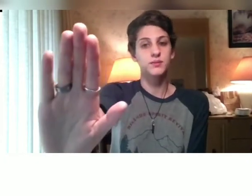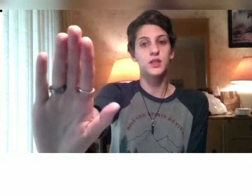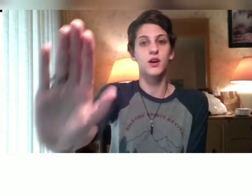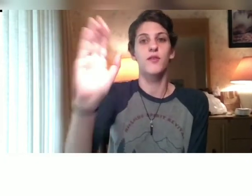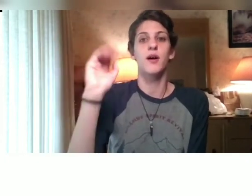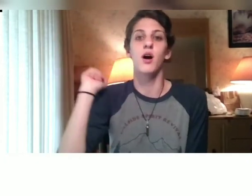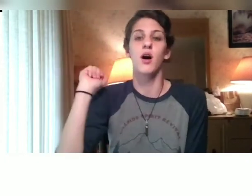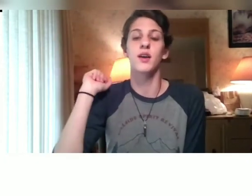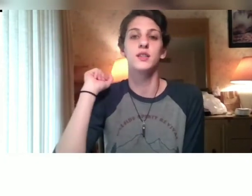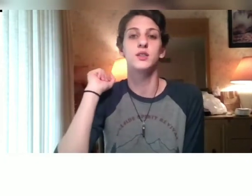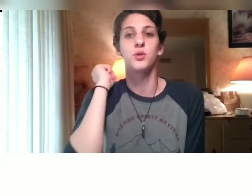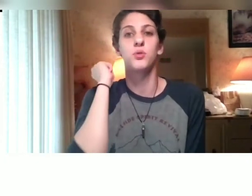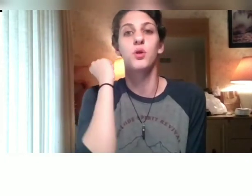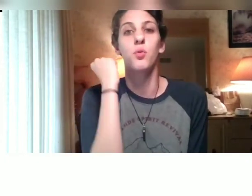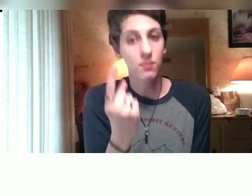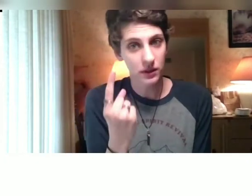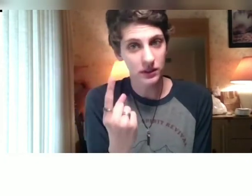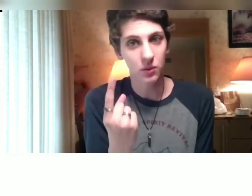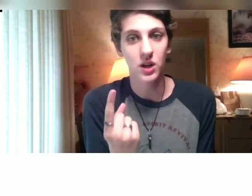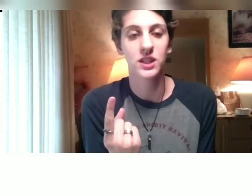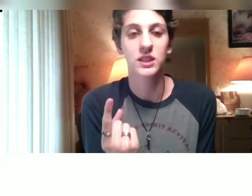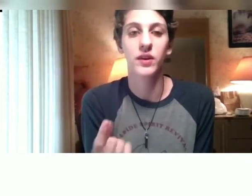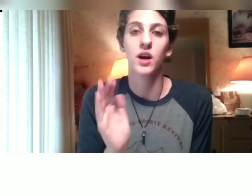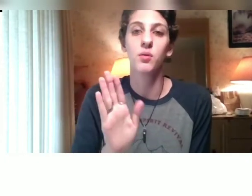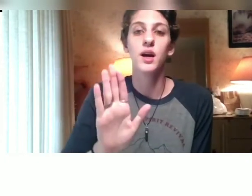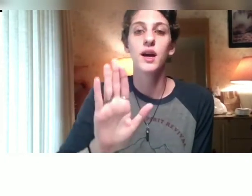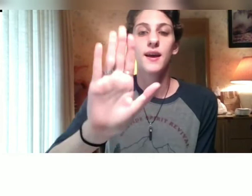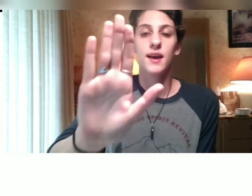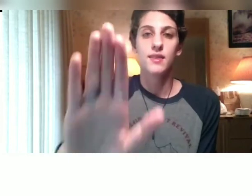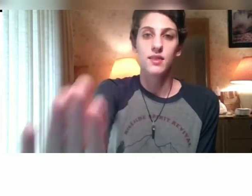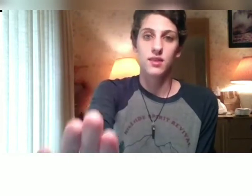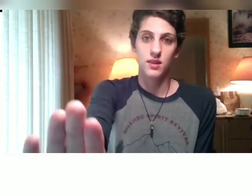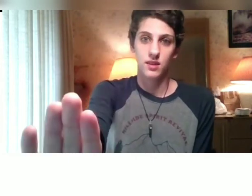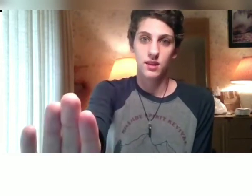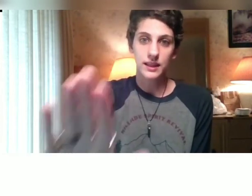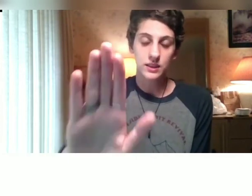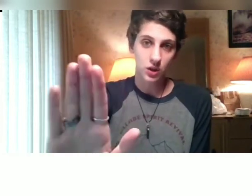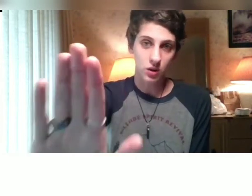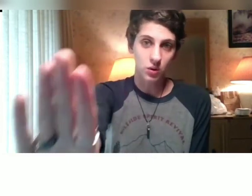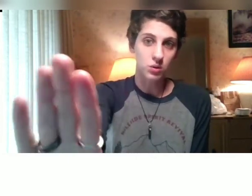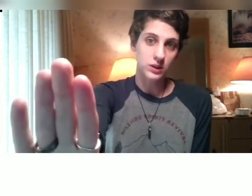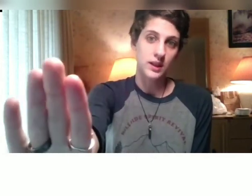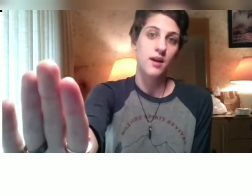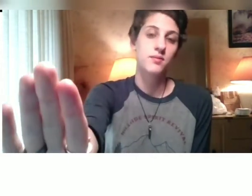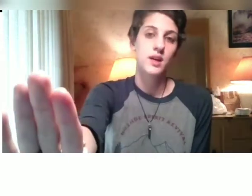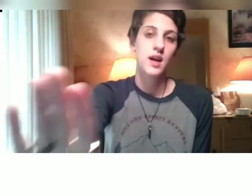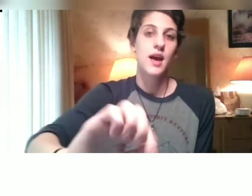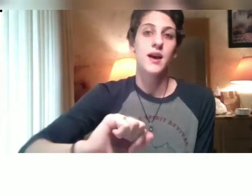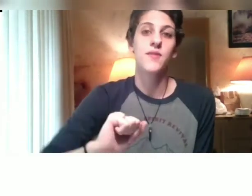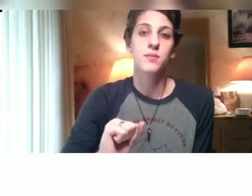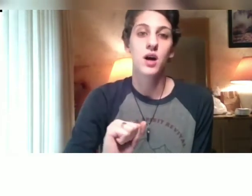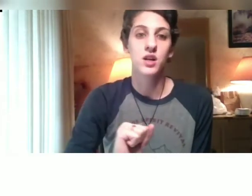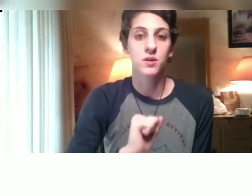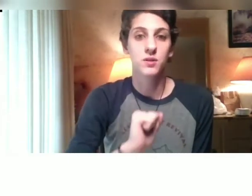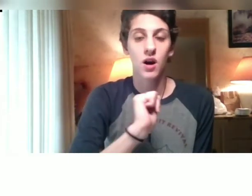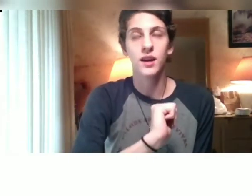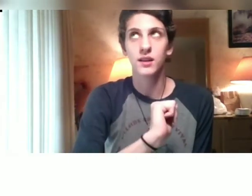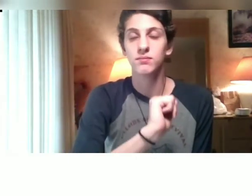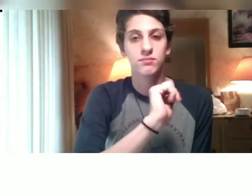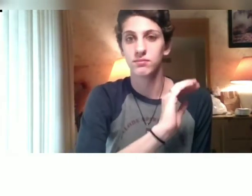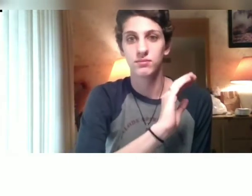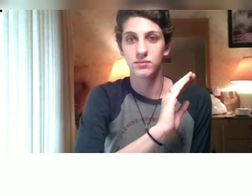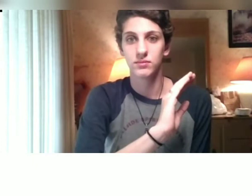yours. So if I'm talking to the one person watching this video, that's your stuff. If I'm